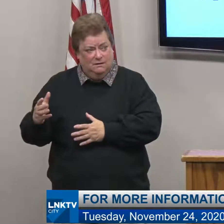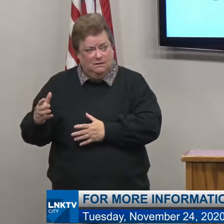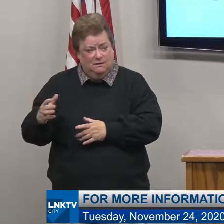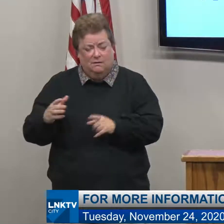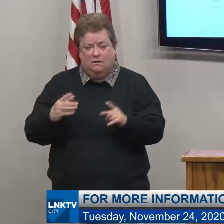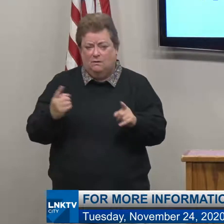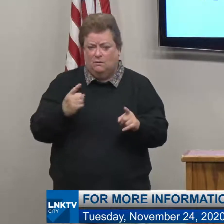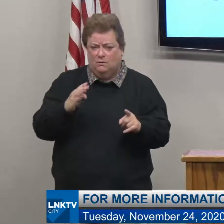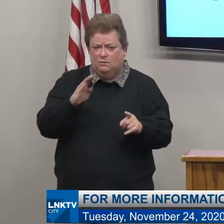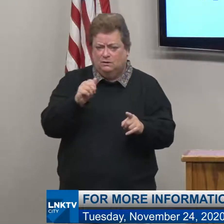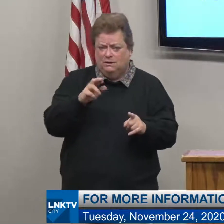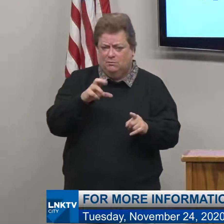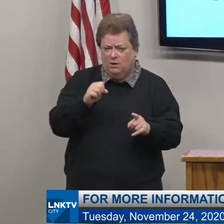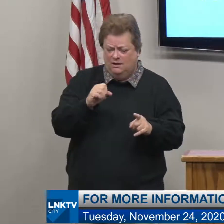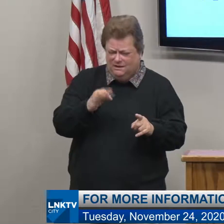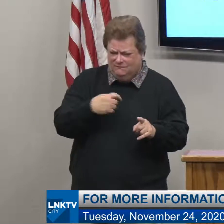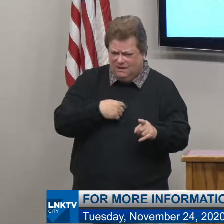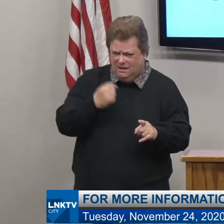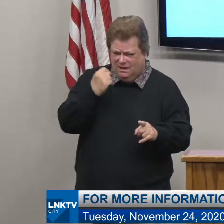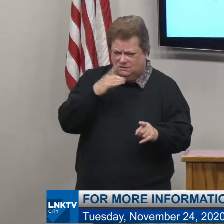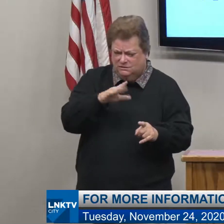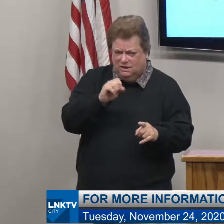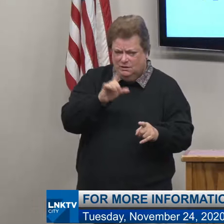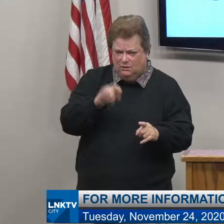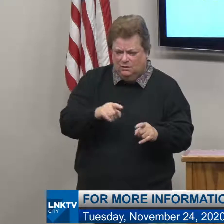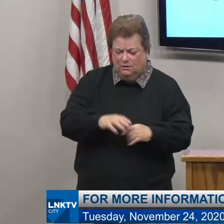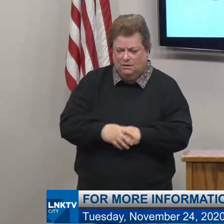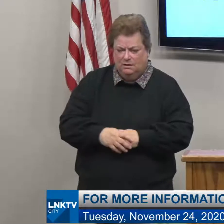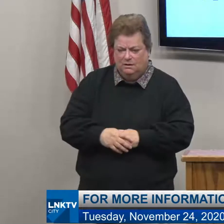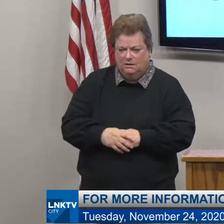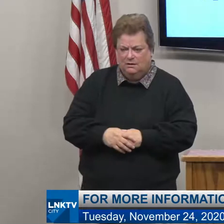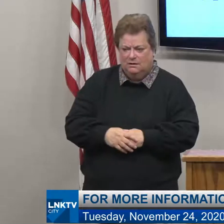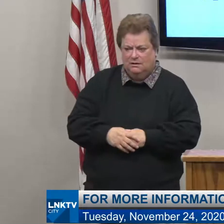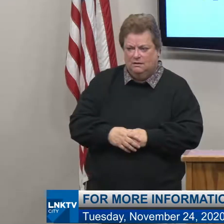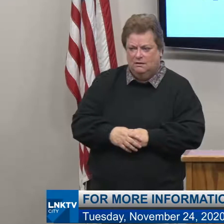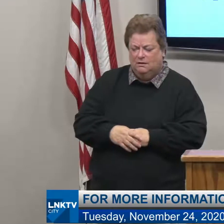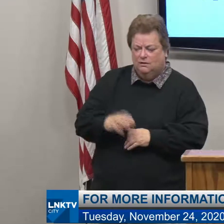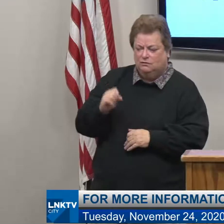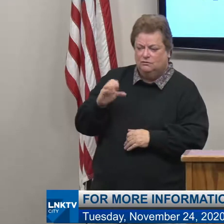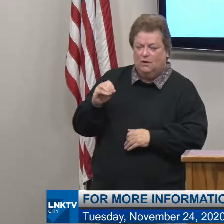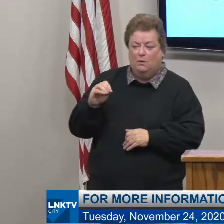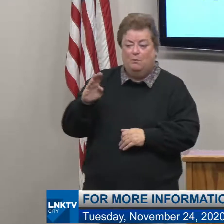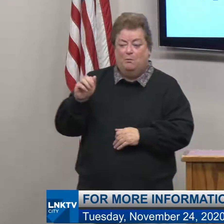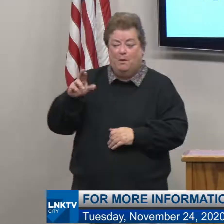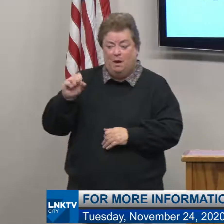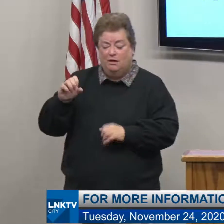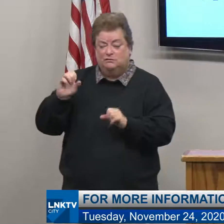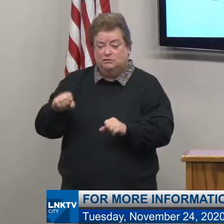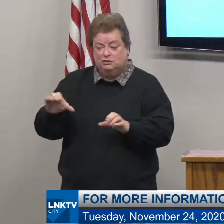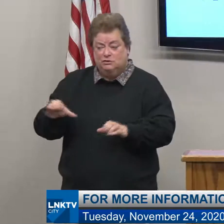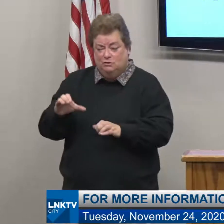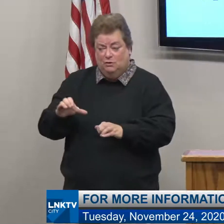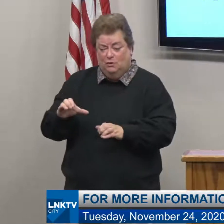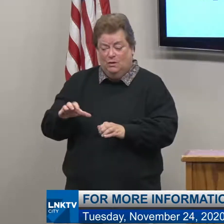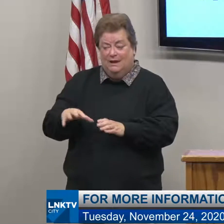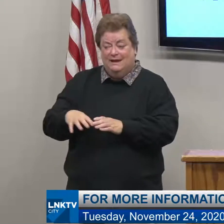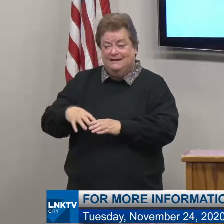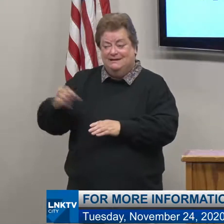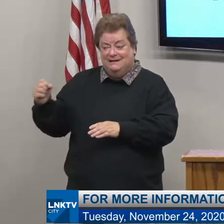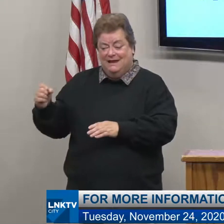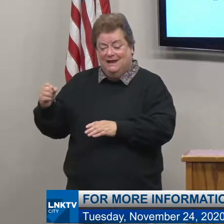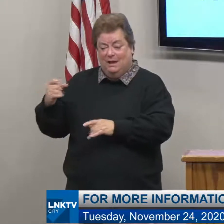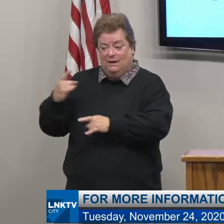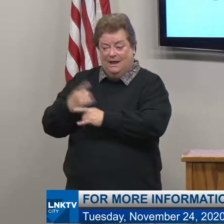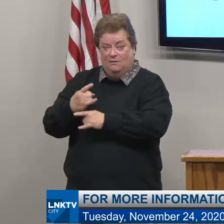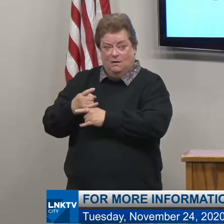Bars only, if I'm hearing, So bars could do takeout alcohol sales for the entirety of